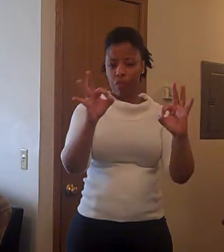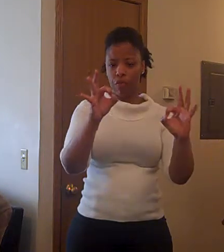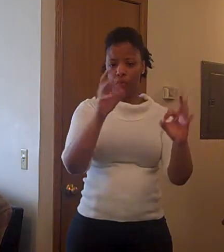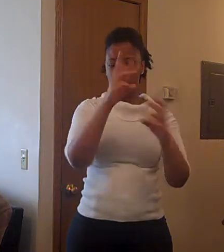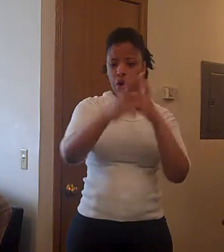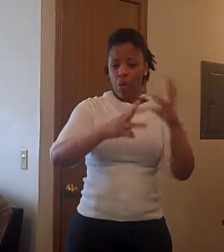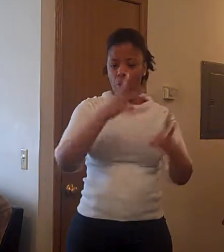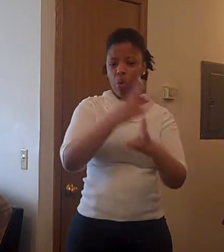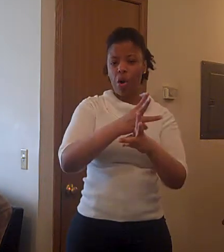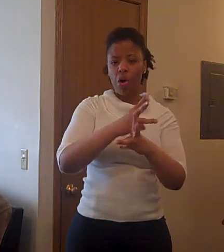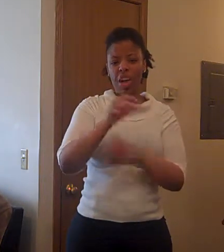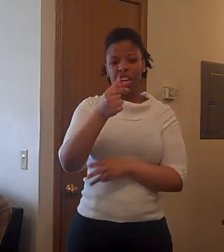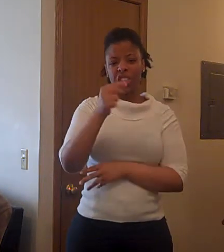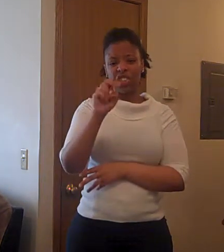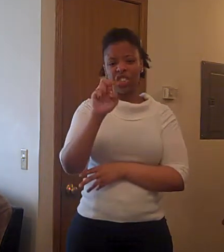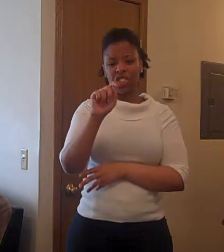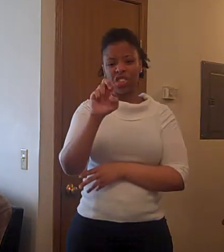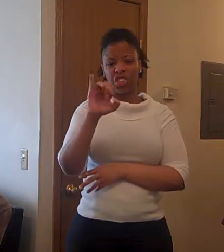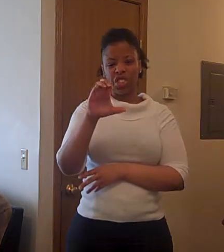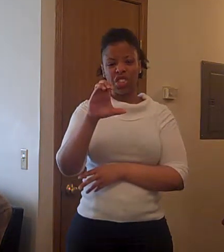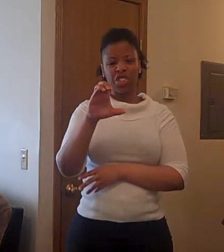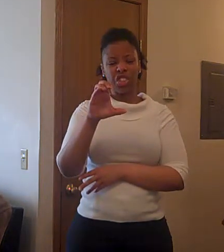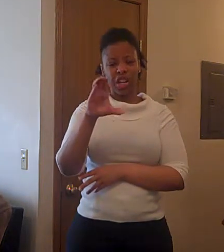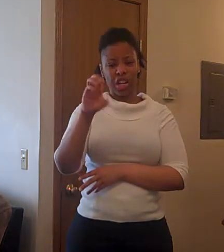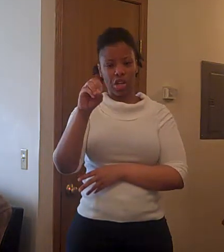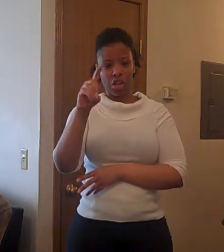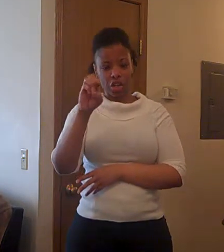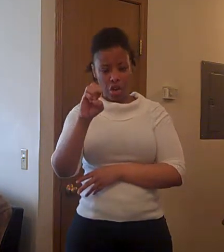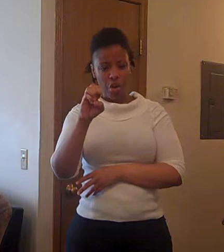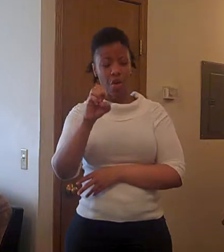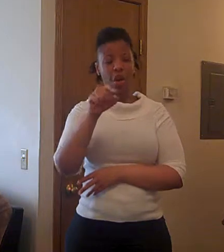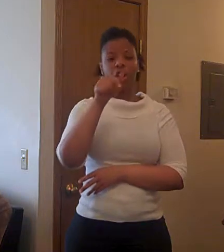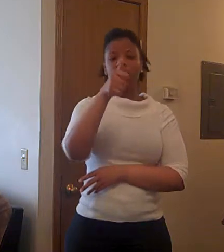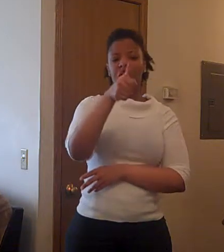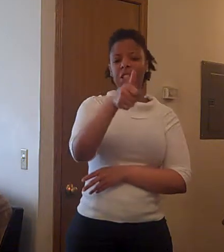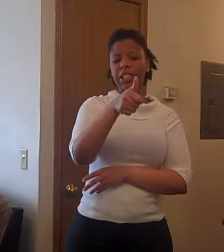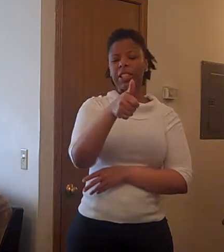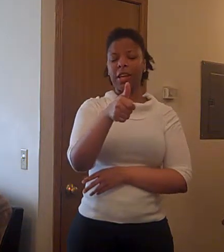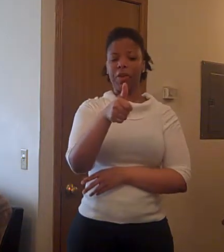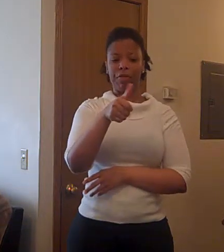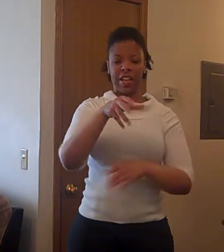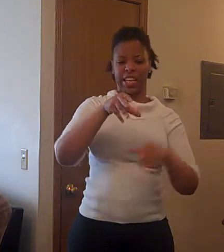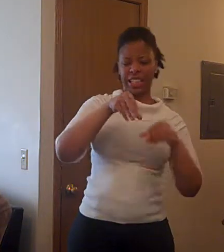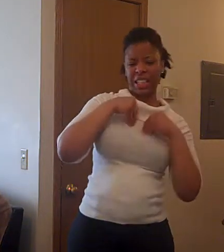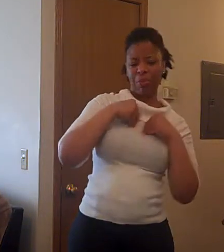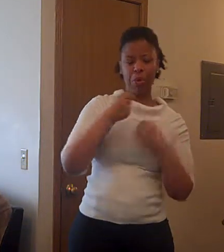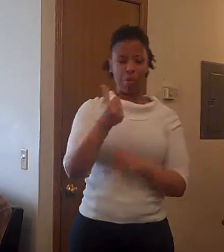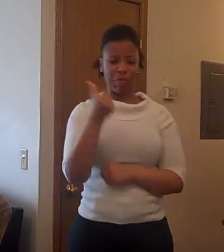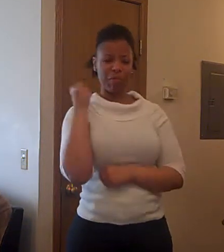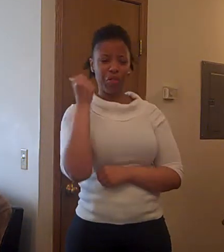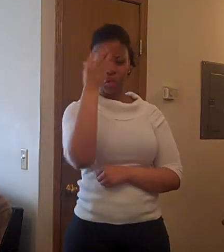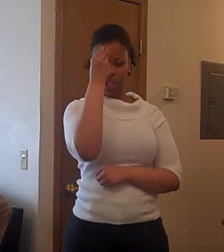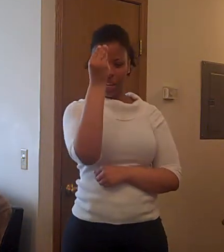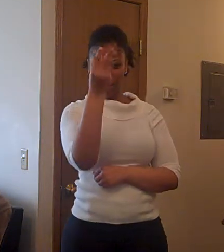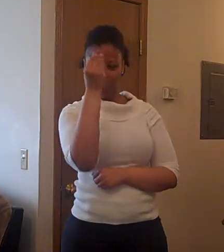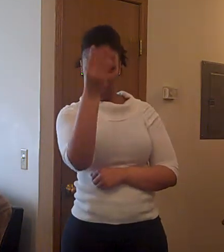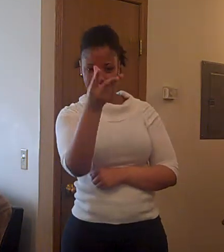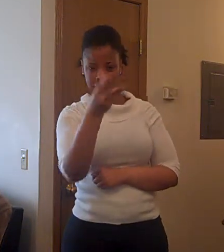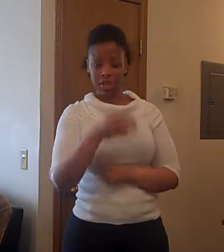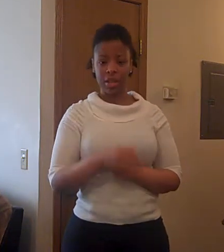free will to accept or reject the incoming information. So if you're controlling your thought life, you don't have to just receive all this input that's coming in from the